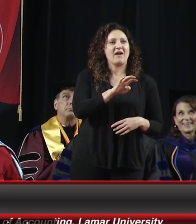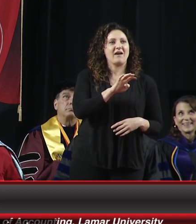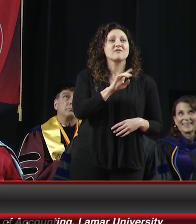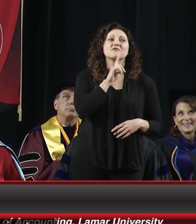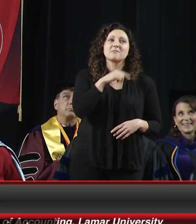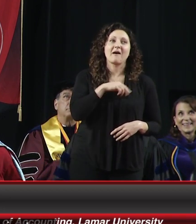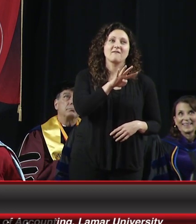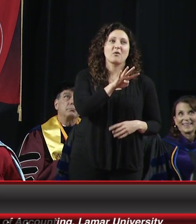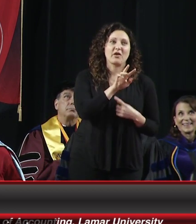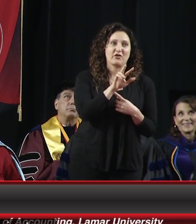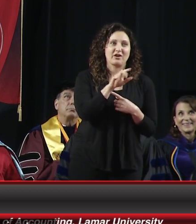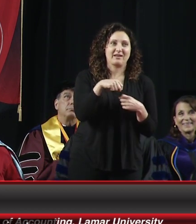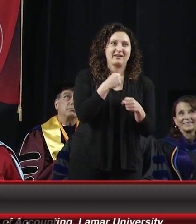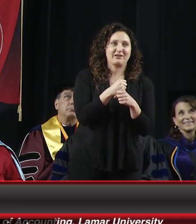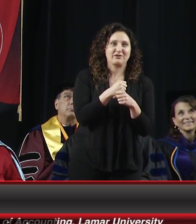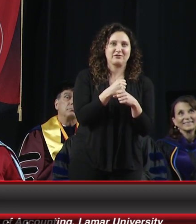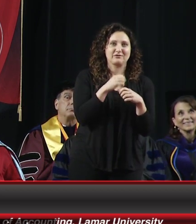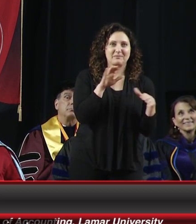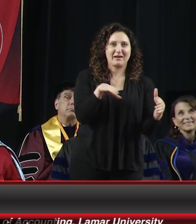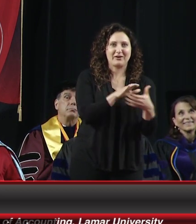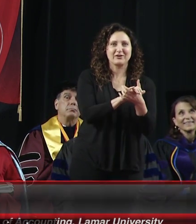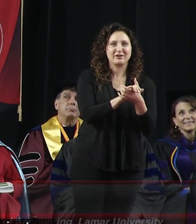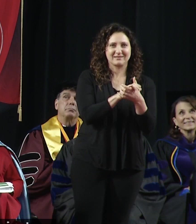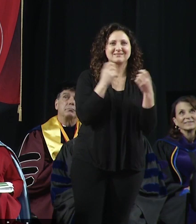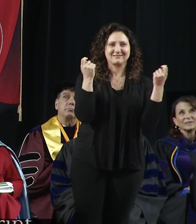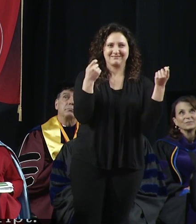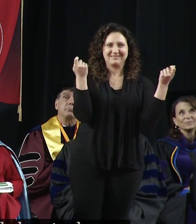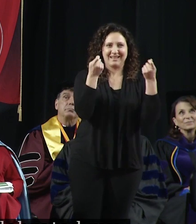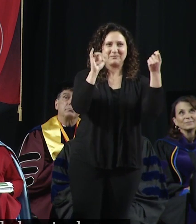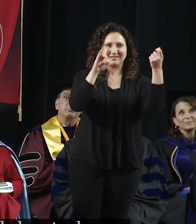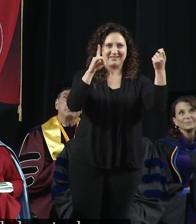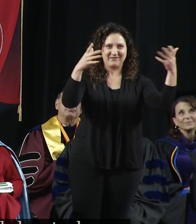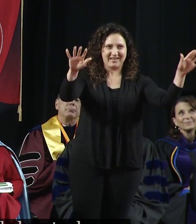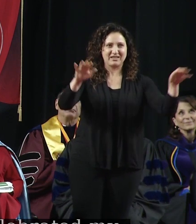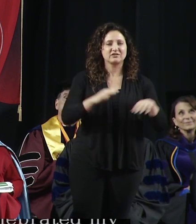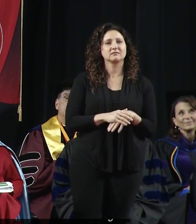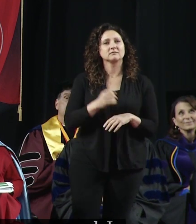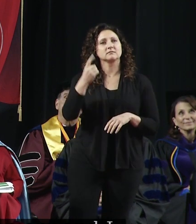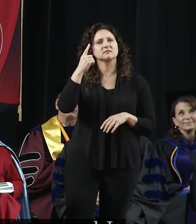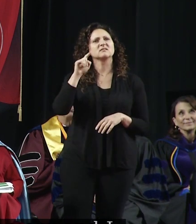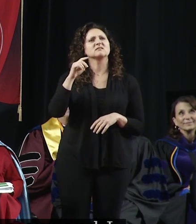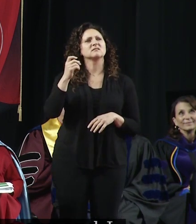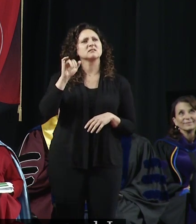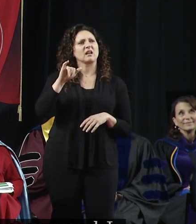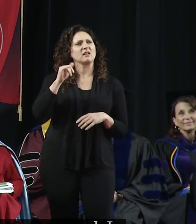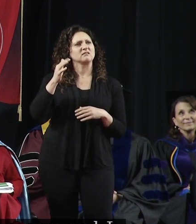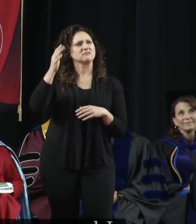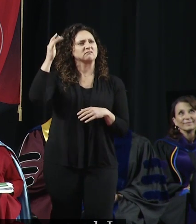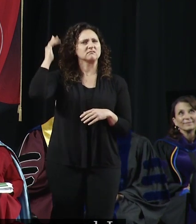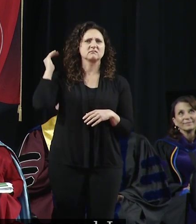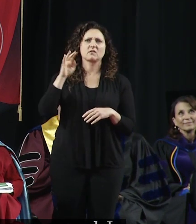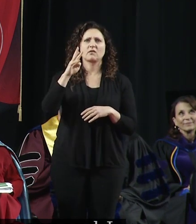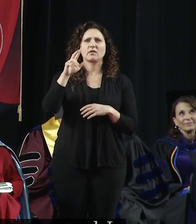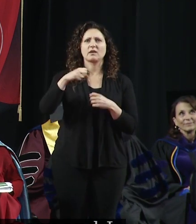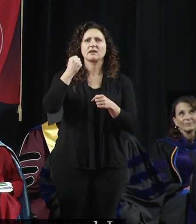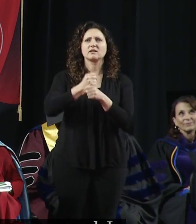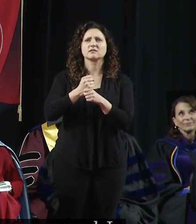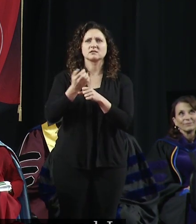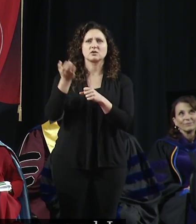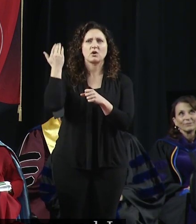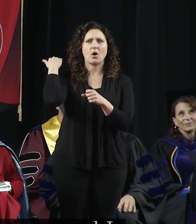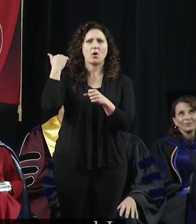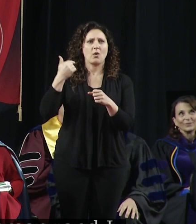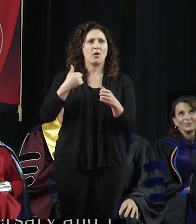wedding anniversary, and I was on this campus 43 years ago to watch my